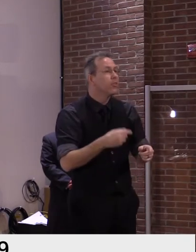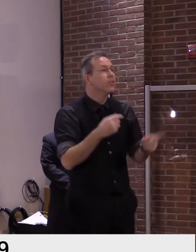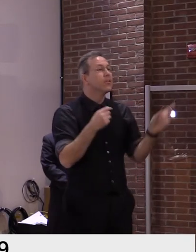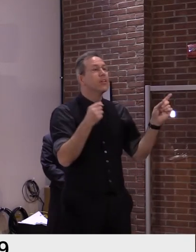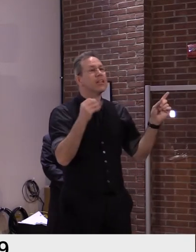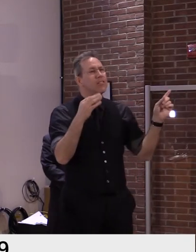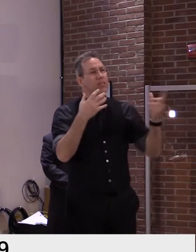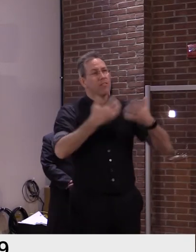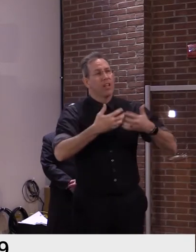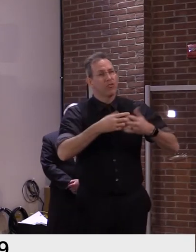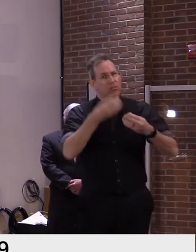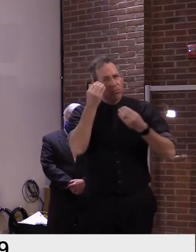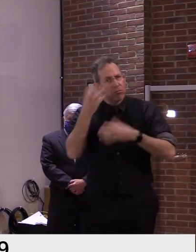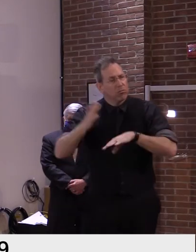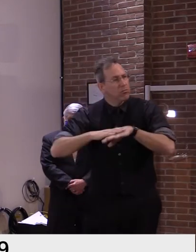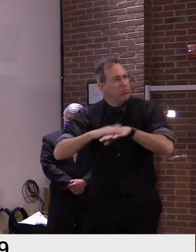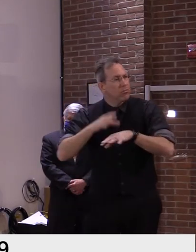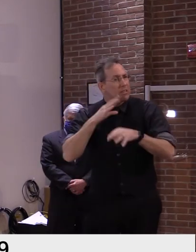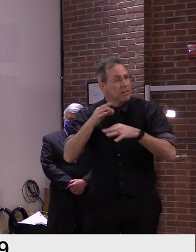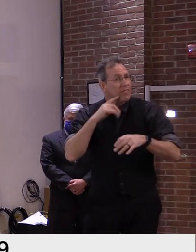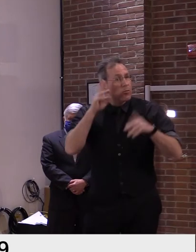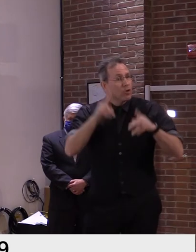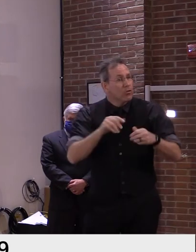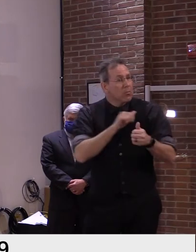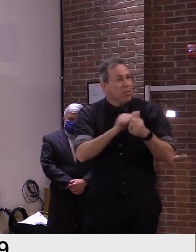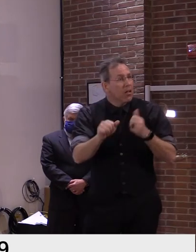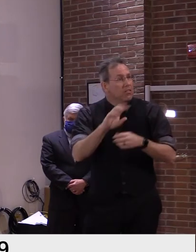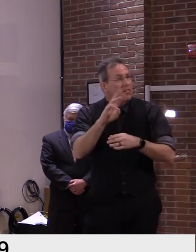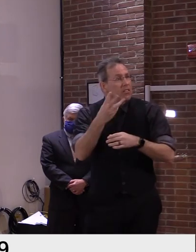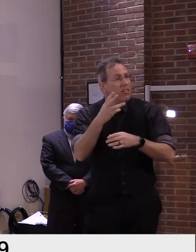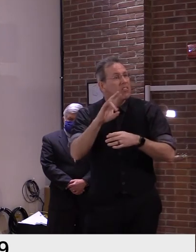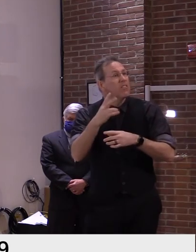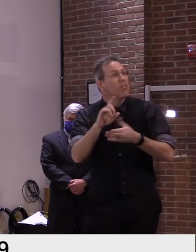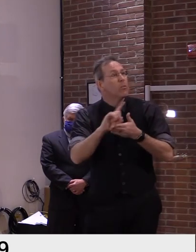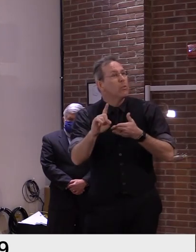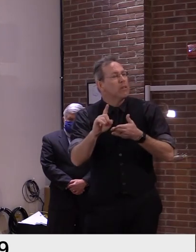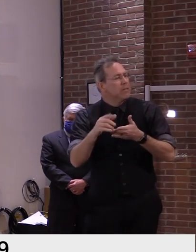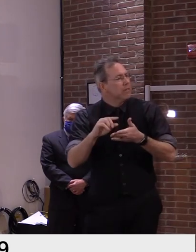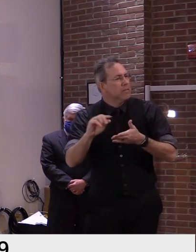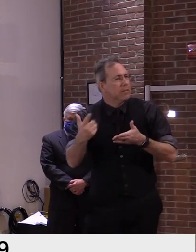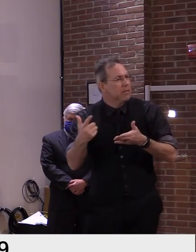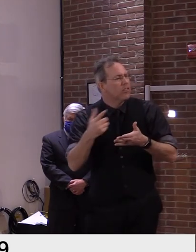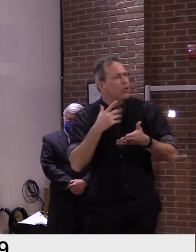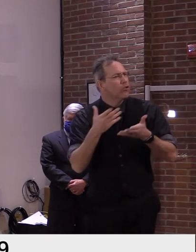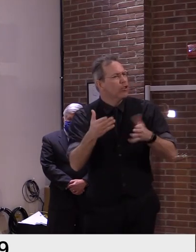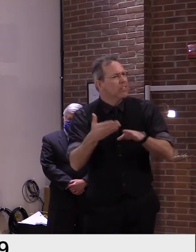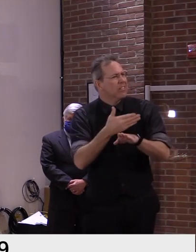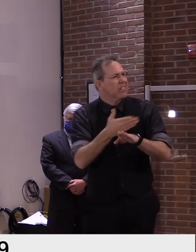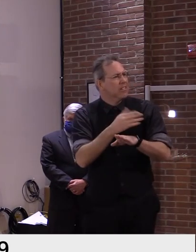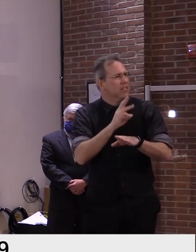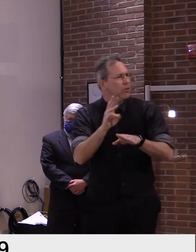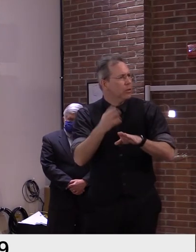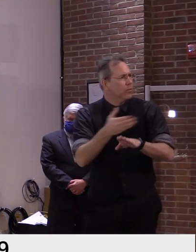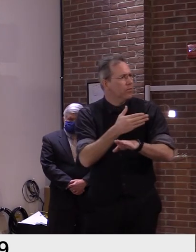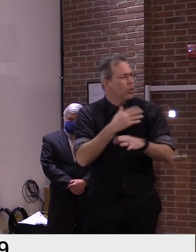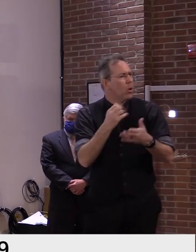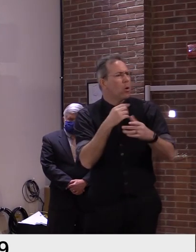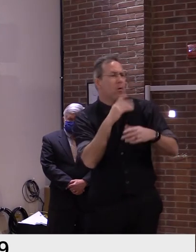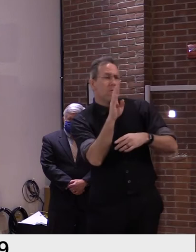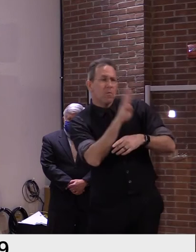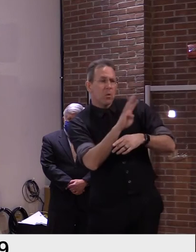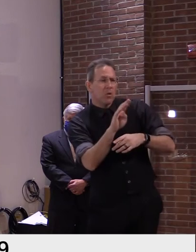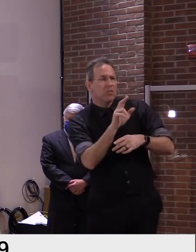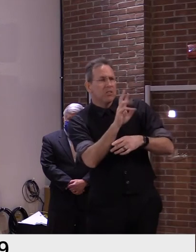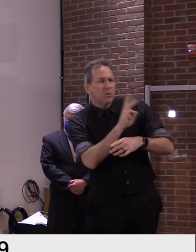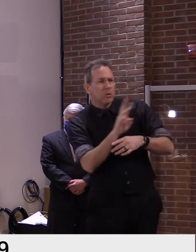as 6 weeks, that's within the parameters that the CDC says would be okay. But I wouldn't necessarily want everyone